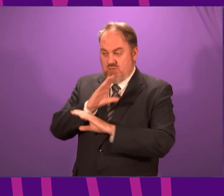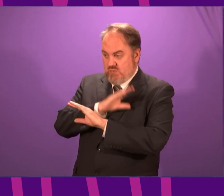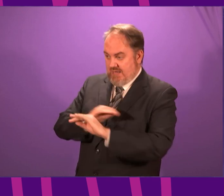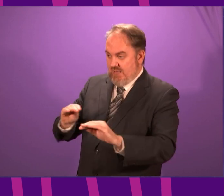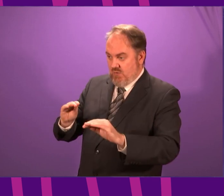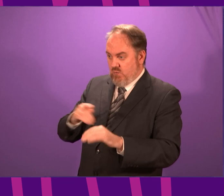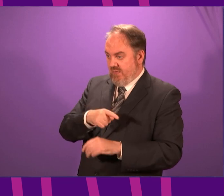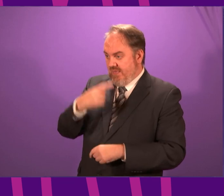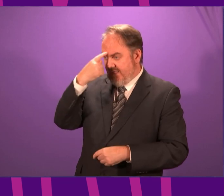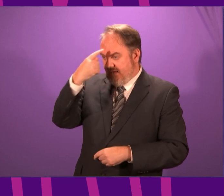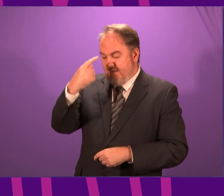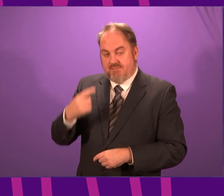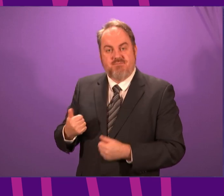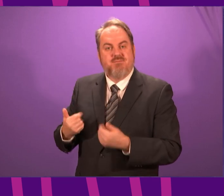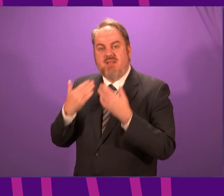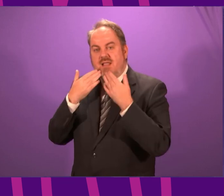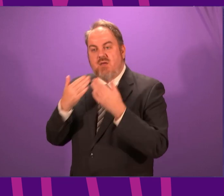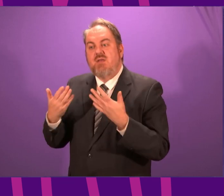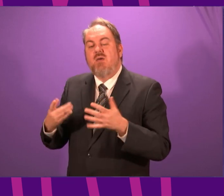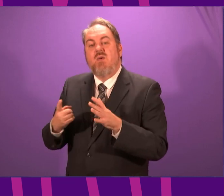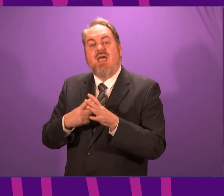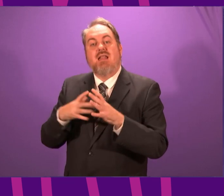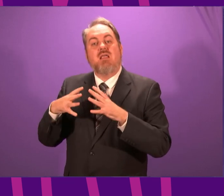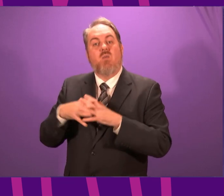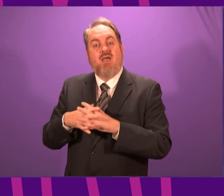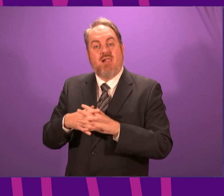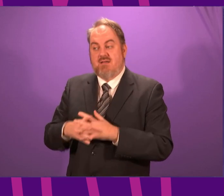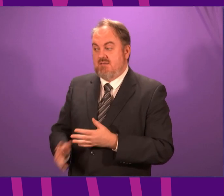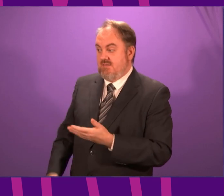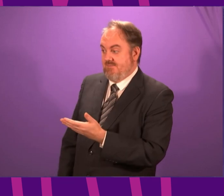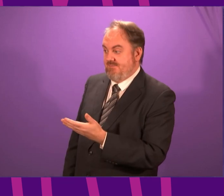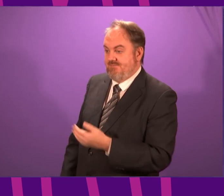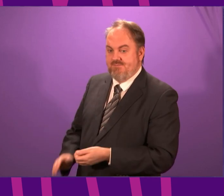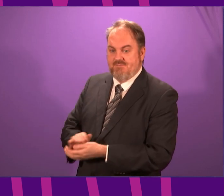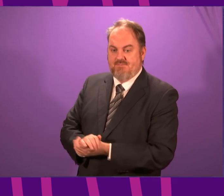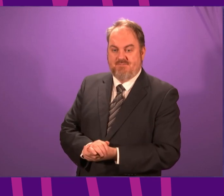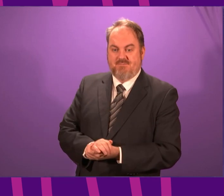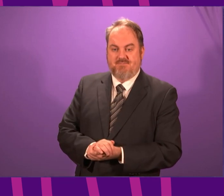Thank you very much. I call Annie Wells to be followed by Alex Neil.